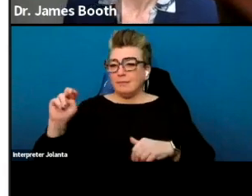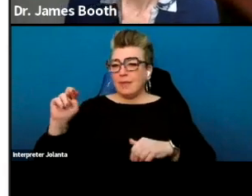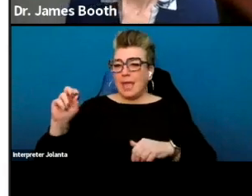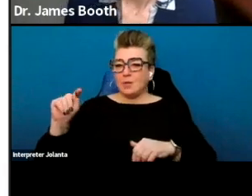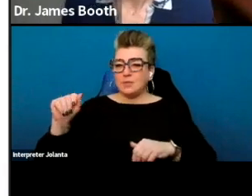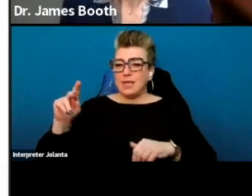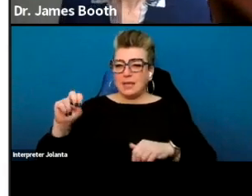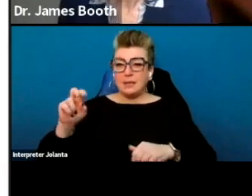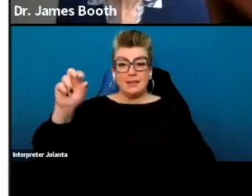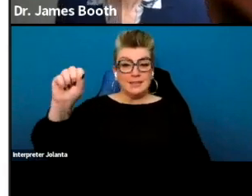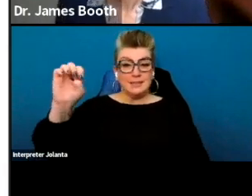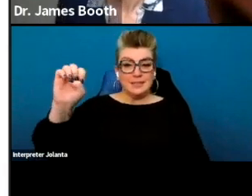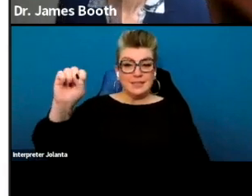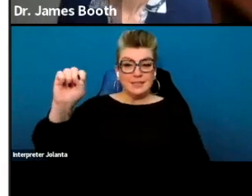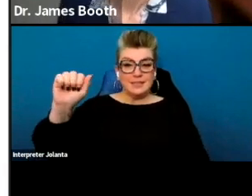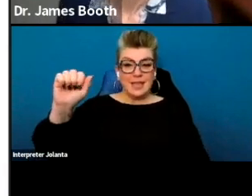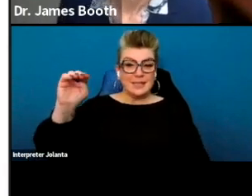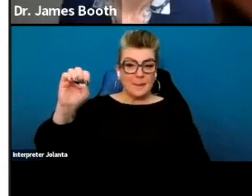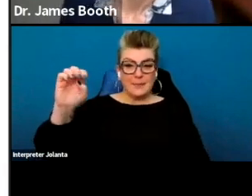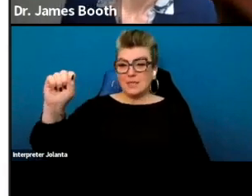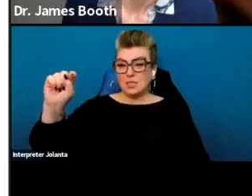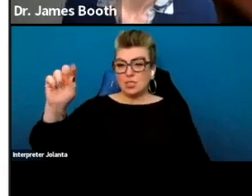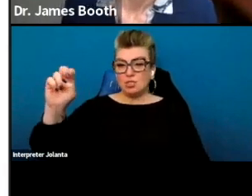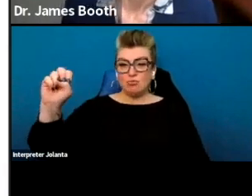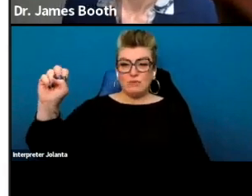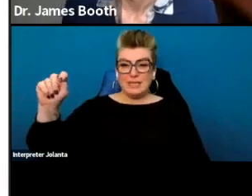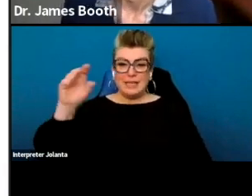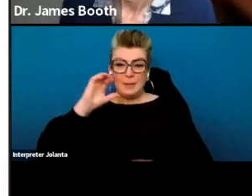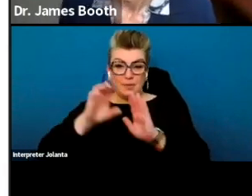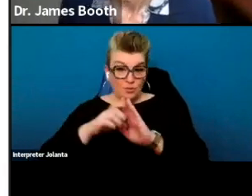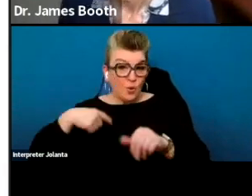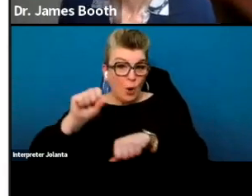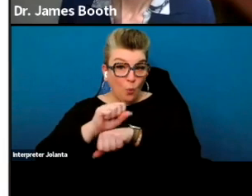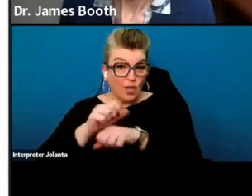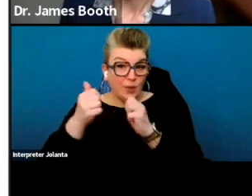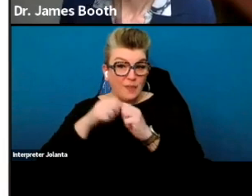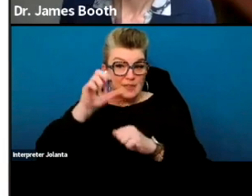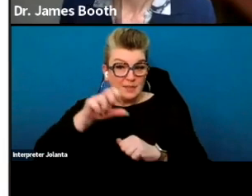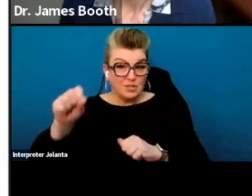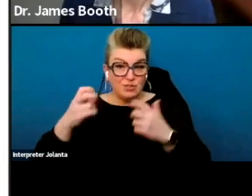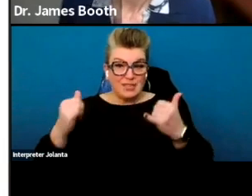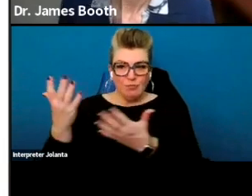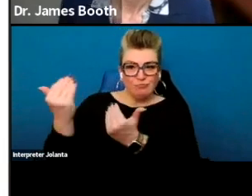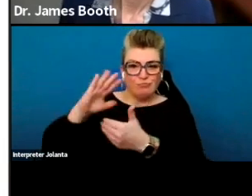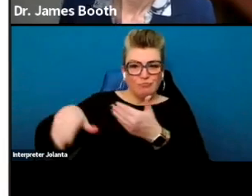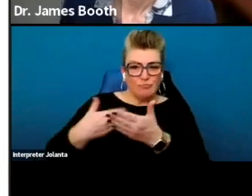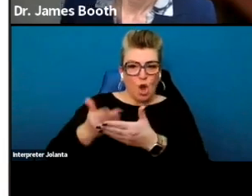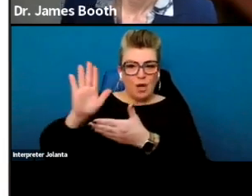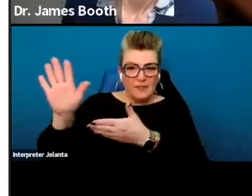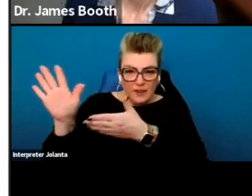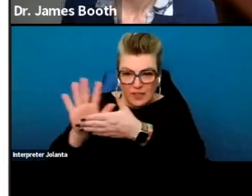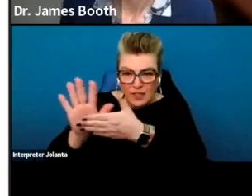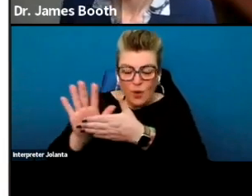Sesame Street images. It's a pretty cool project. We have been working with Sesame Street to, we've got all their videos, and we've been